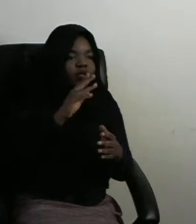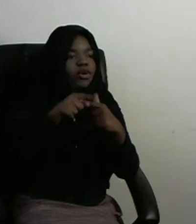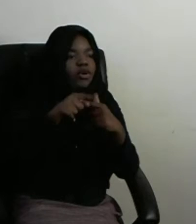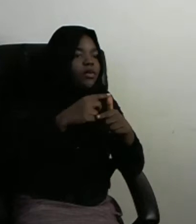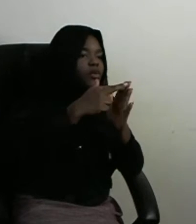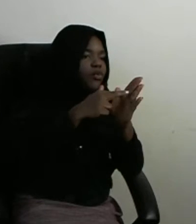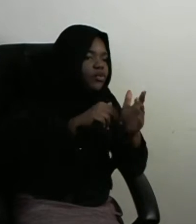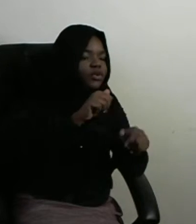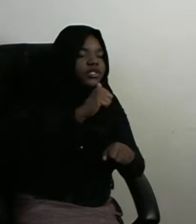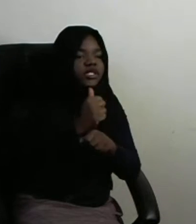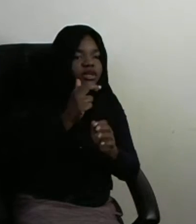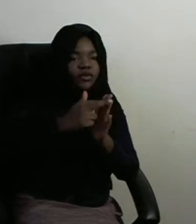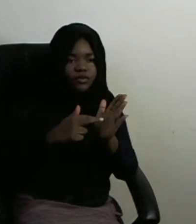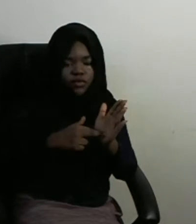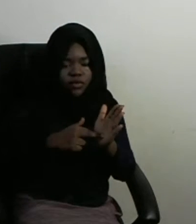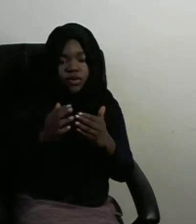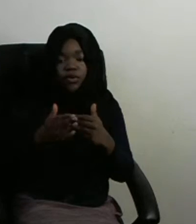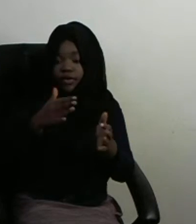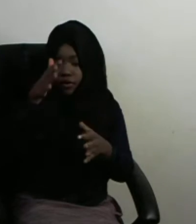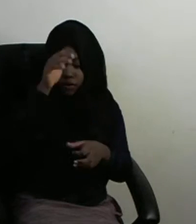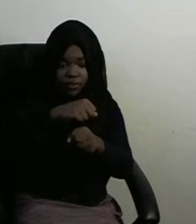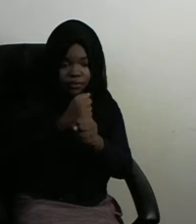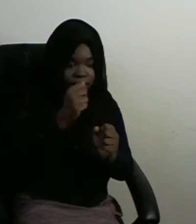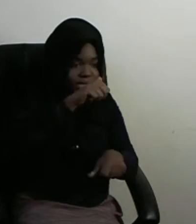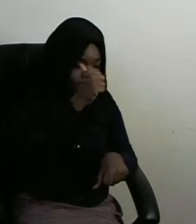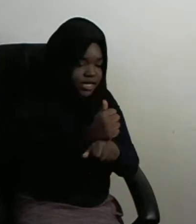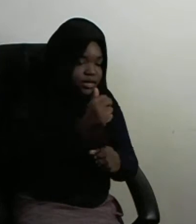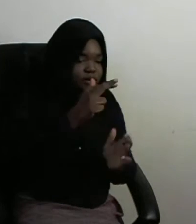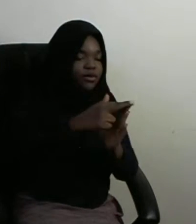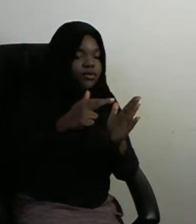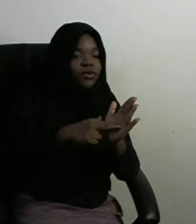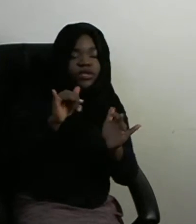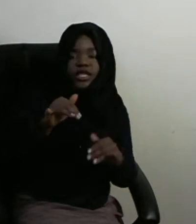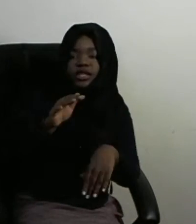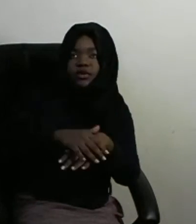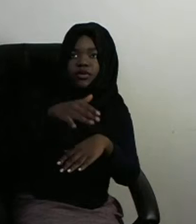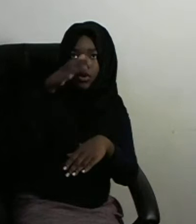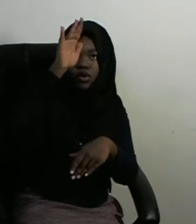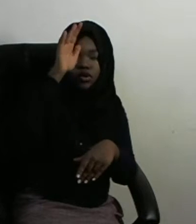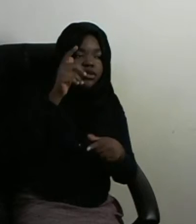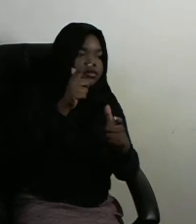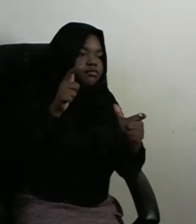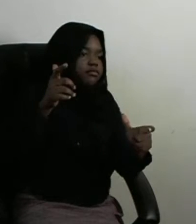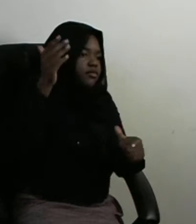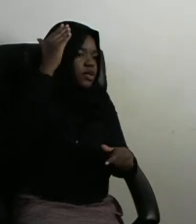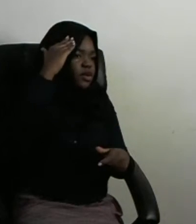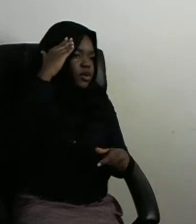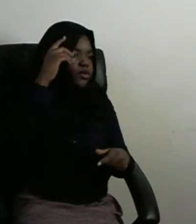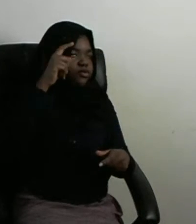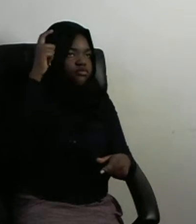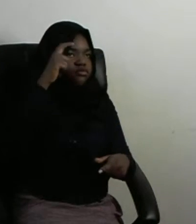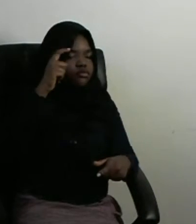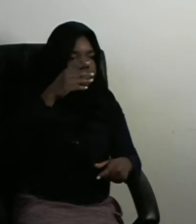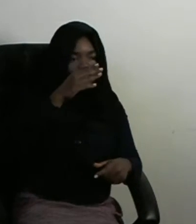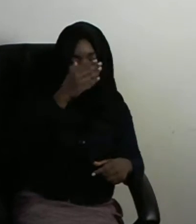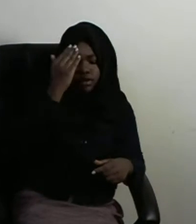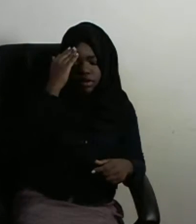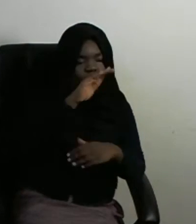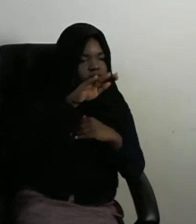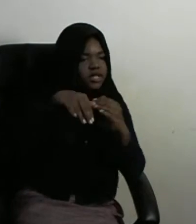rulings. Whenever Allah makes a rule, it is based on His divine wisdom and